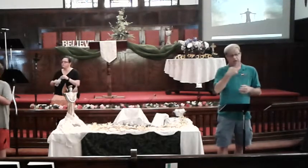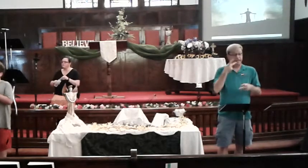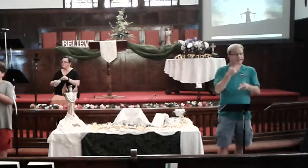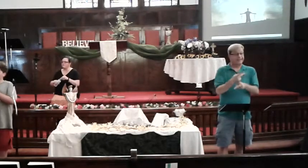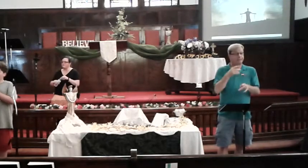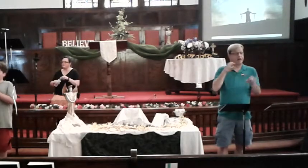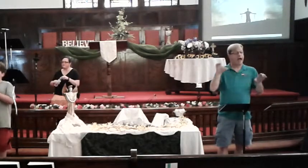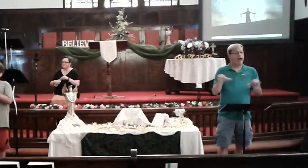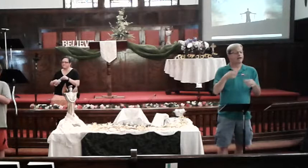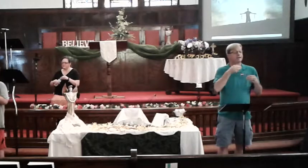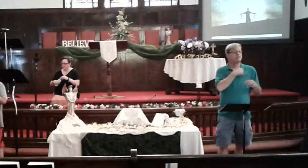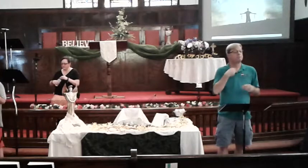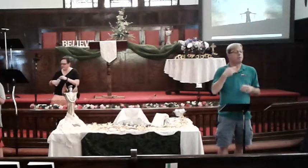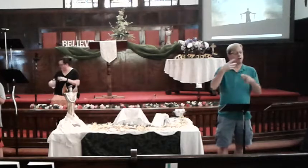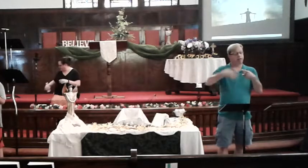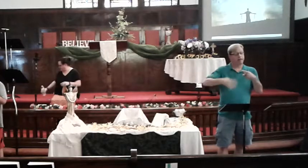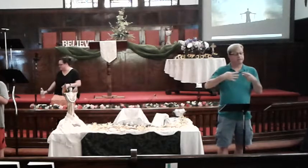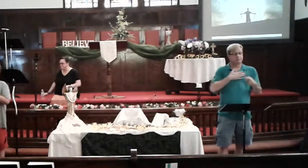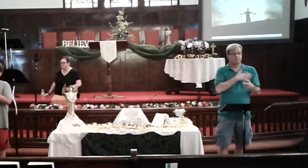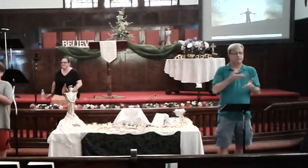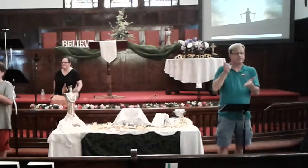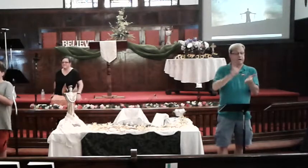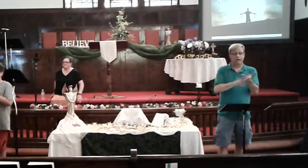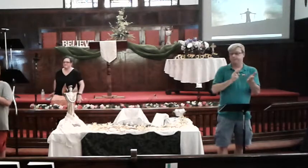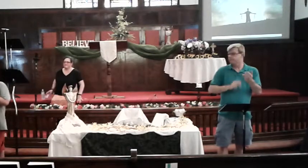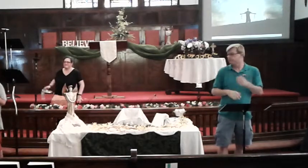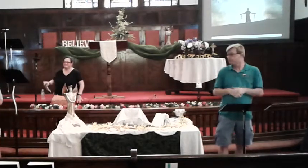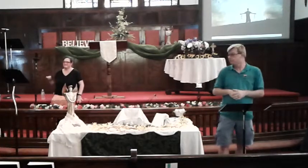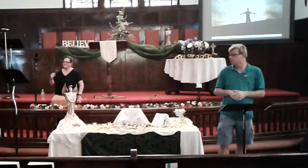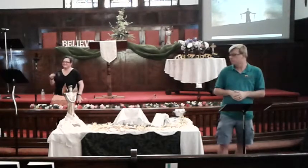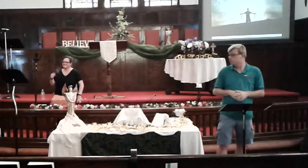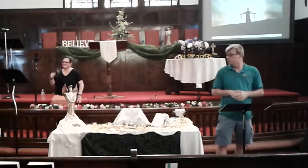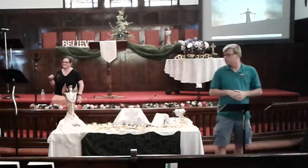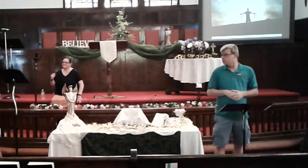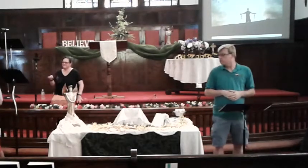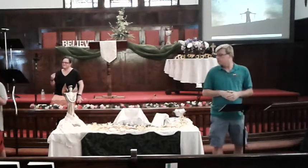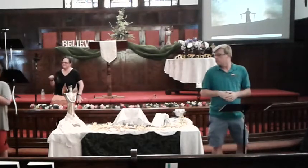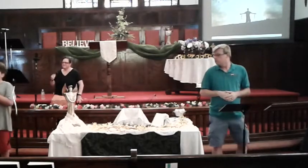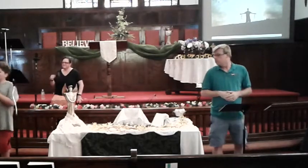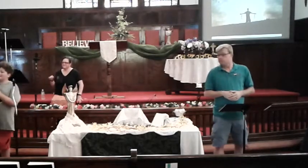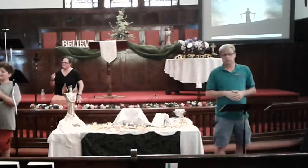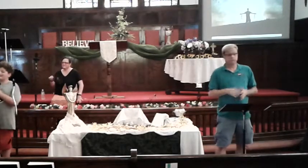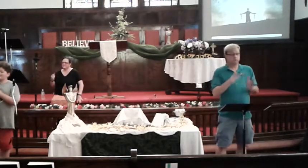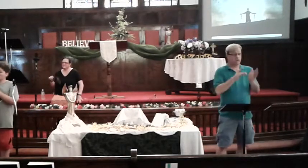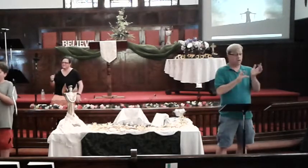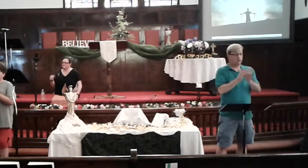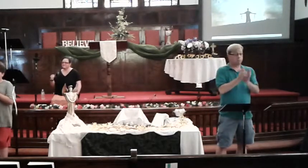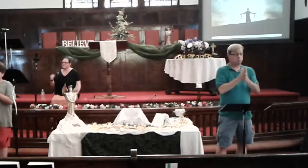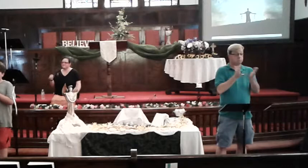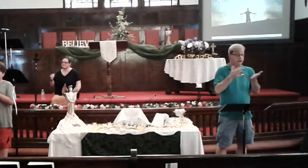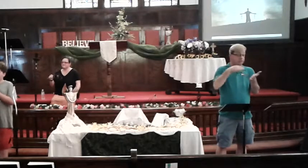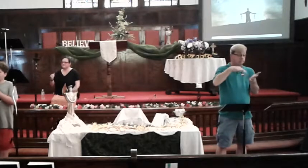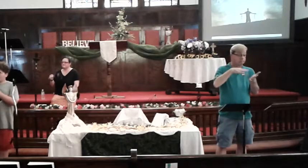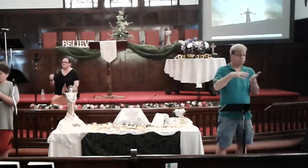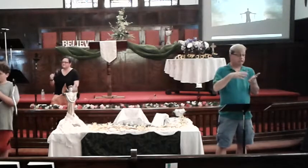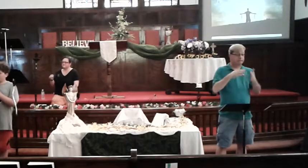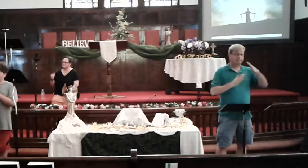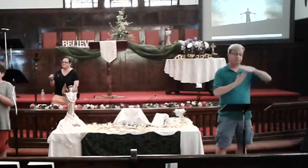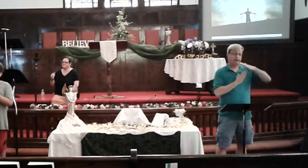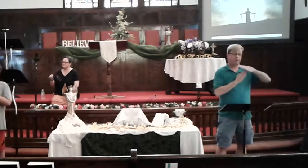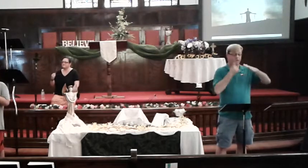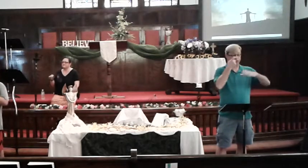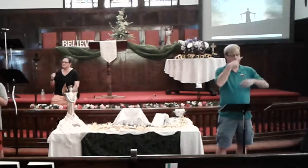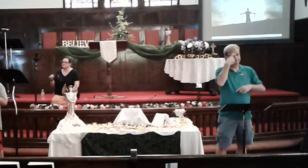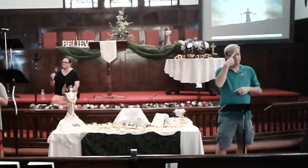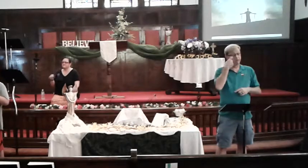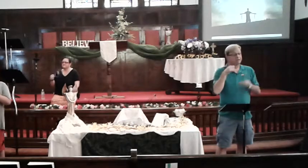Please sign in. Bible study is taking a break for the summer and will resume